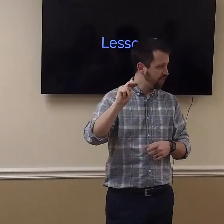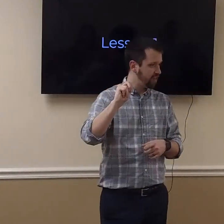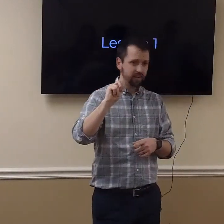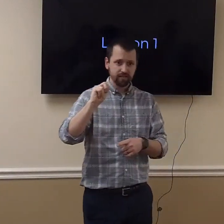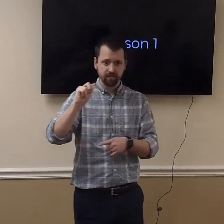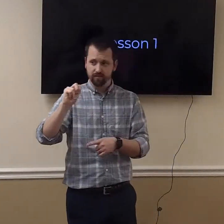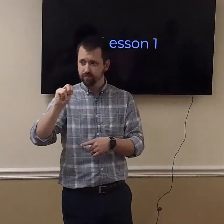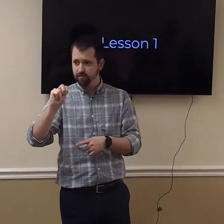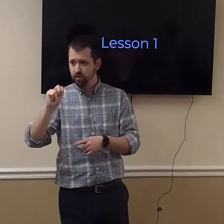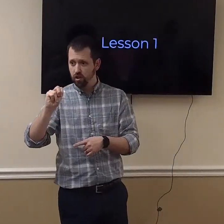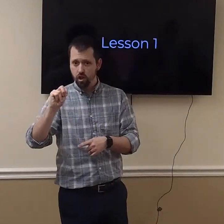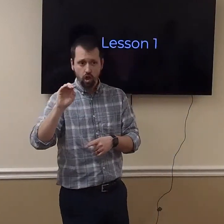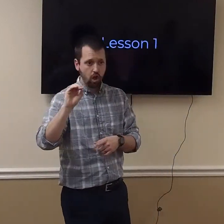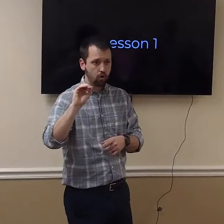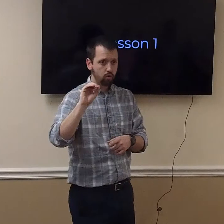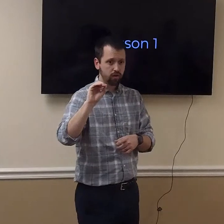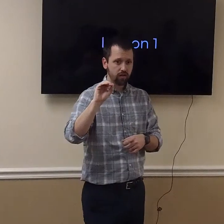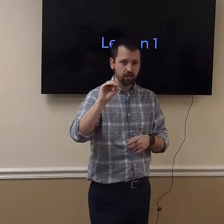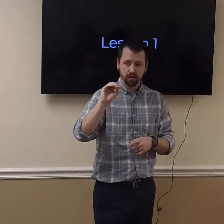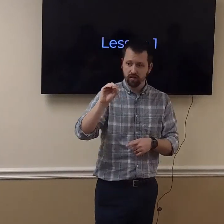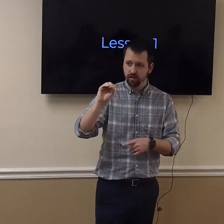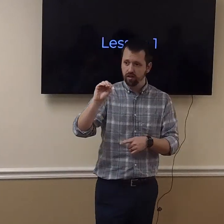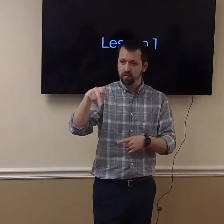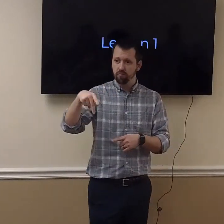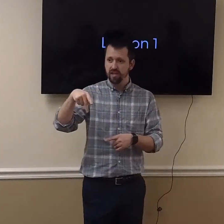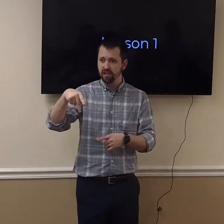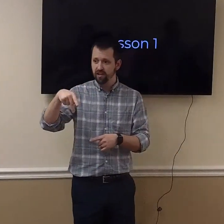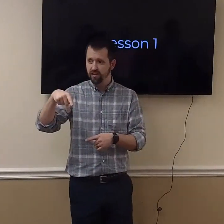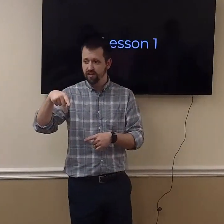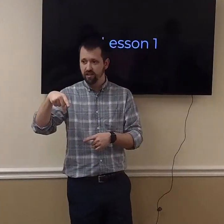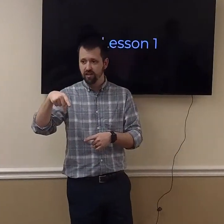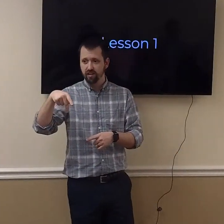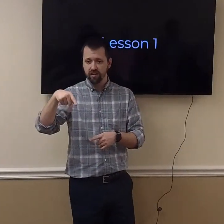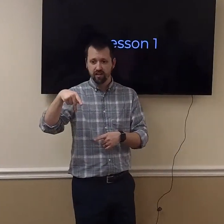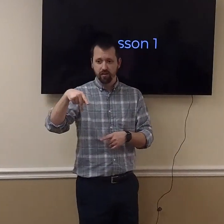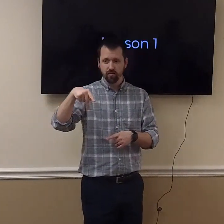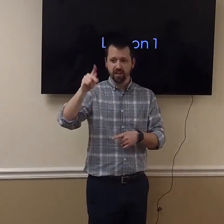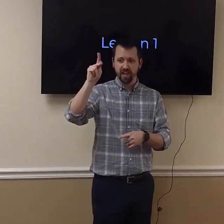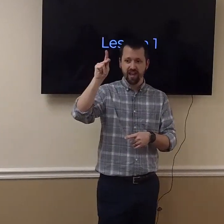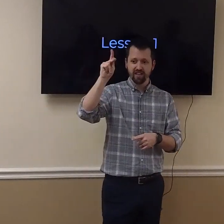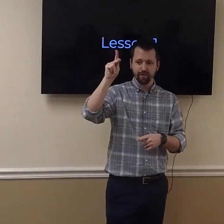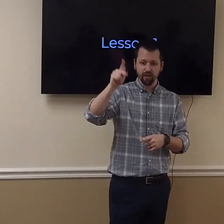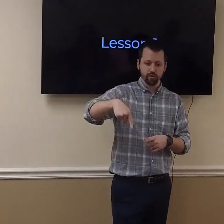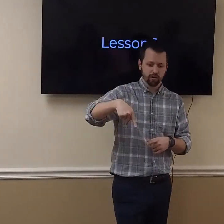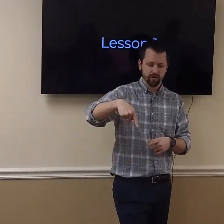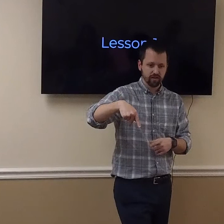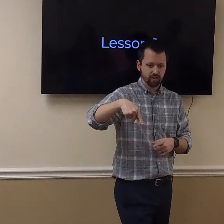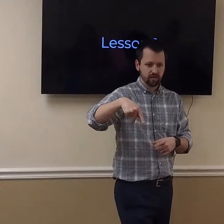N, O, P. Yes, it's like a K that fell